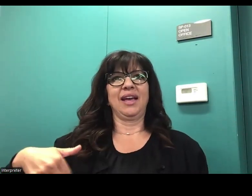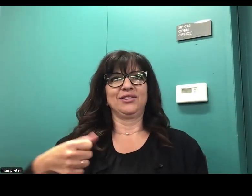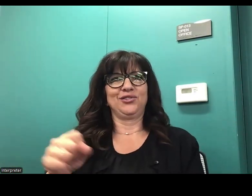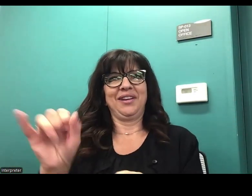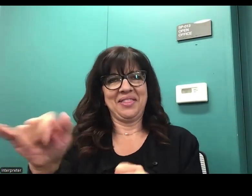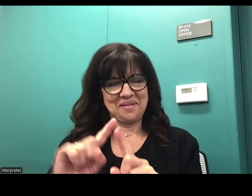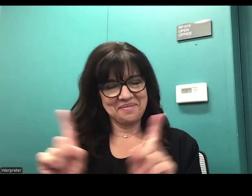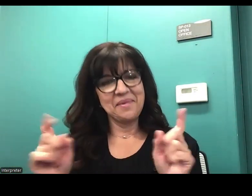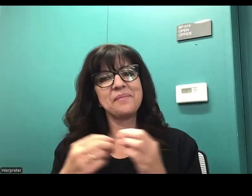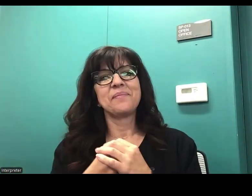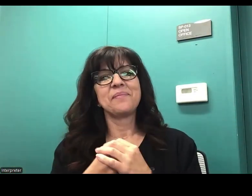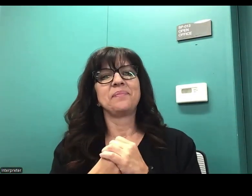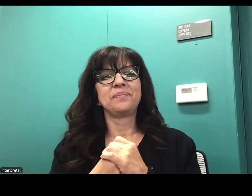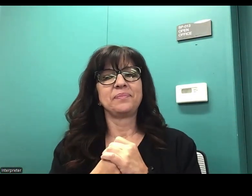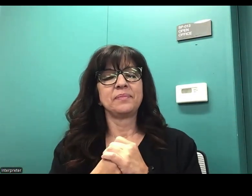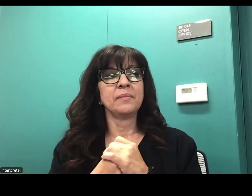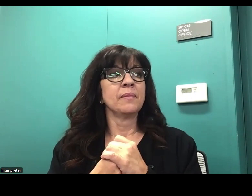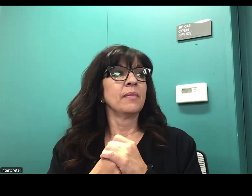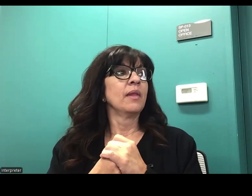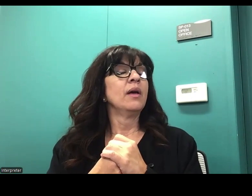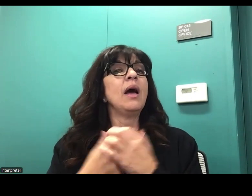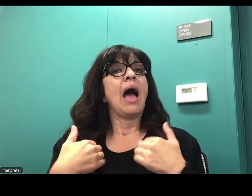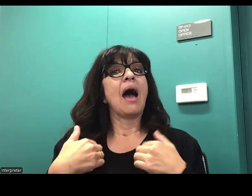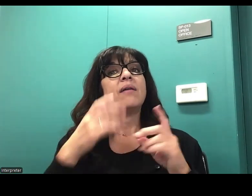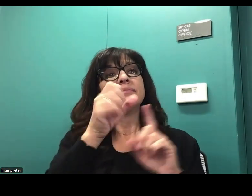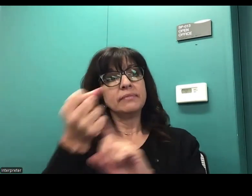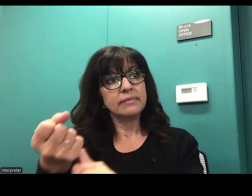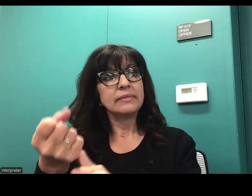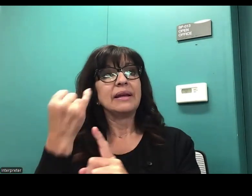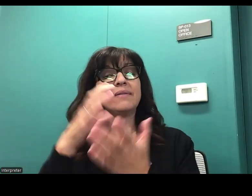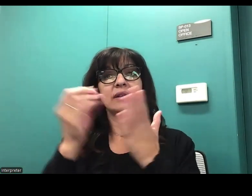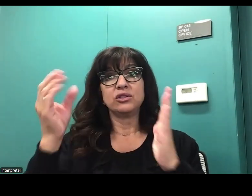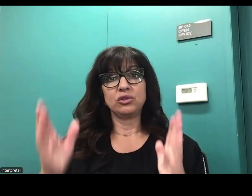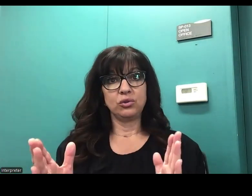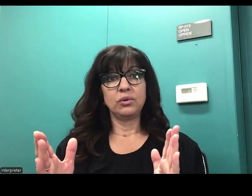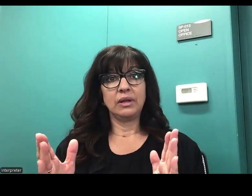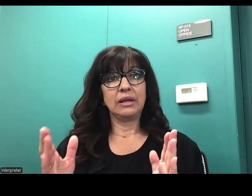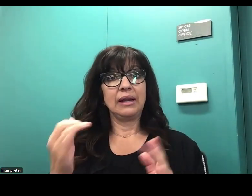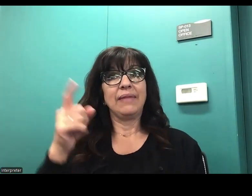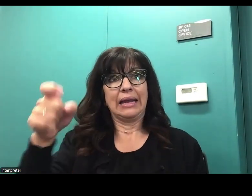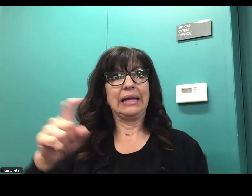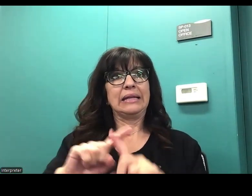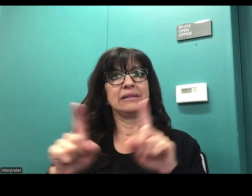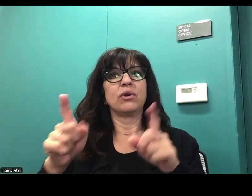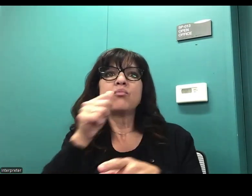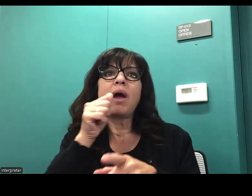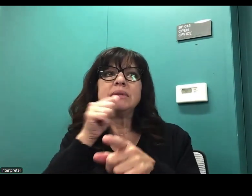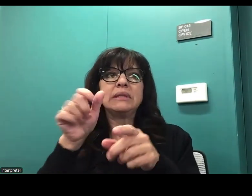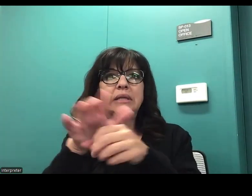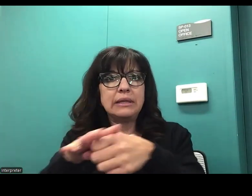But, okay. So there are conditions where a student, if they need a different privacy